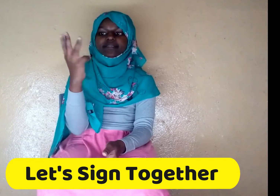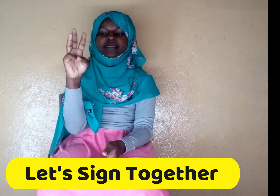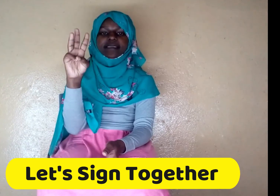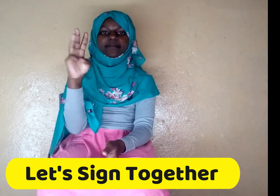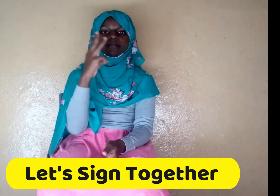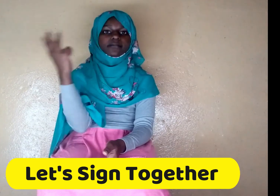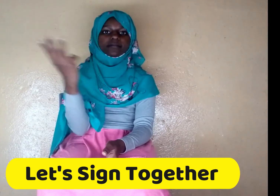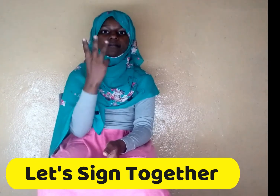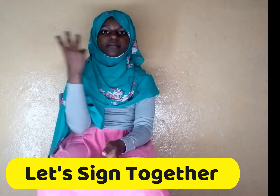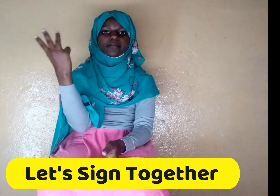Wednesday,